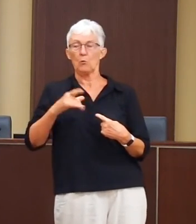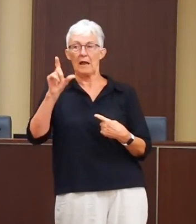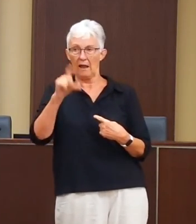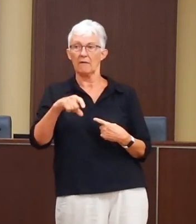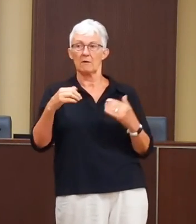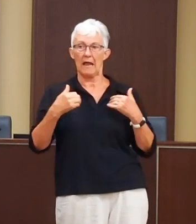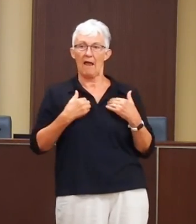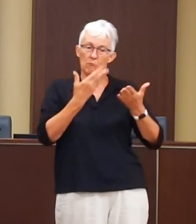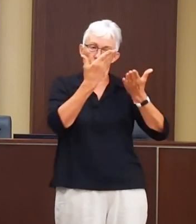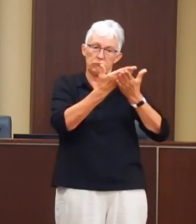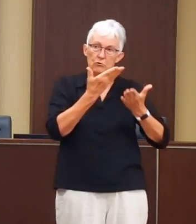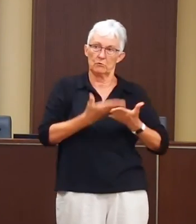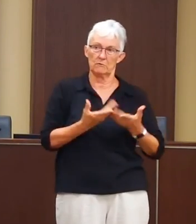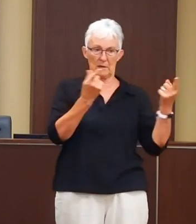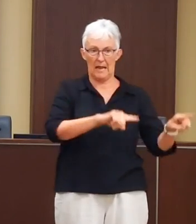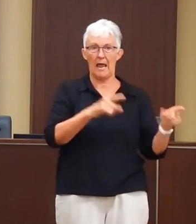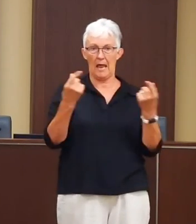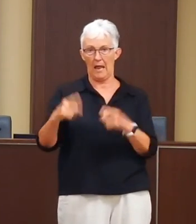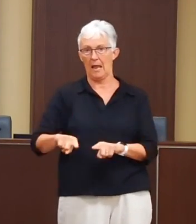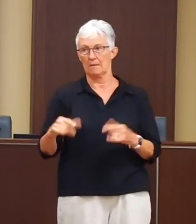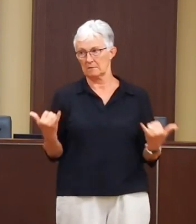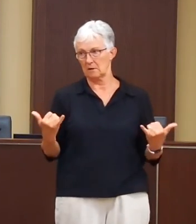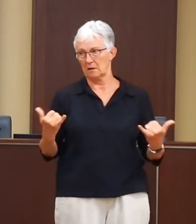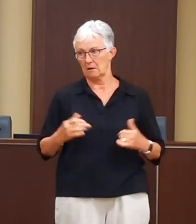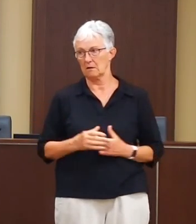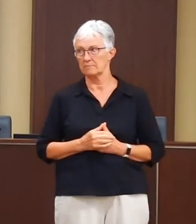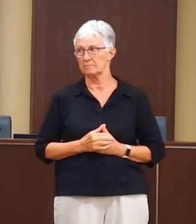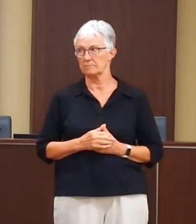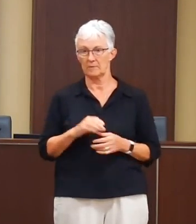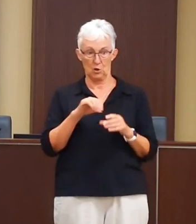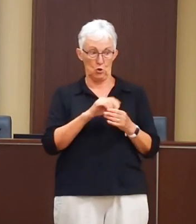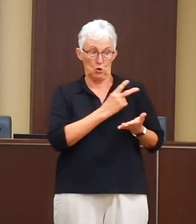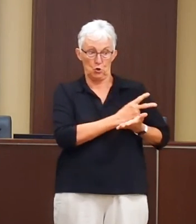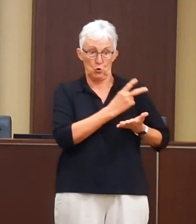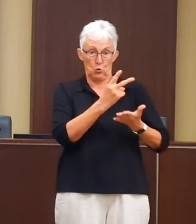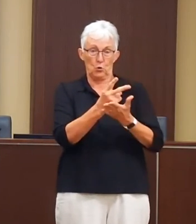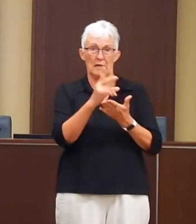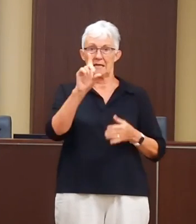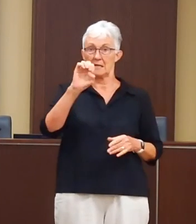again, that's why in 2 weeks, the Delta variant is running